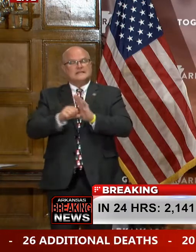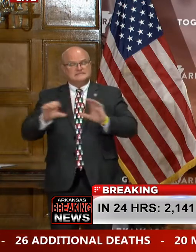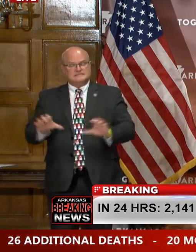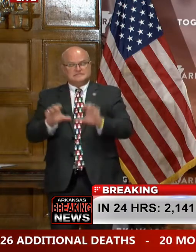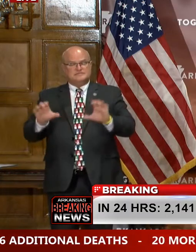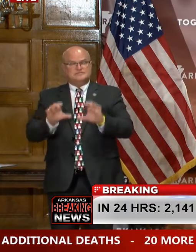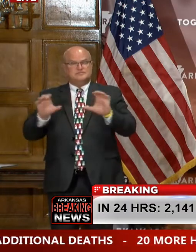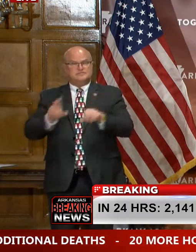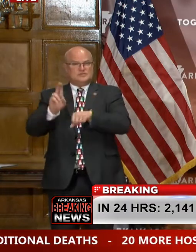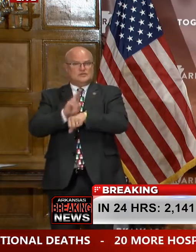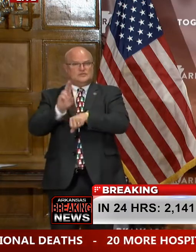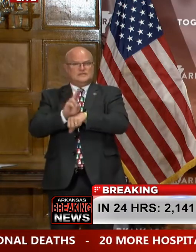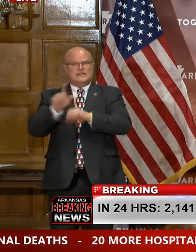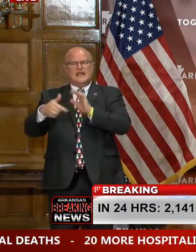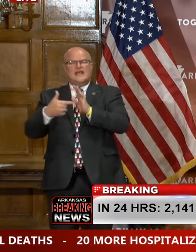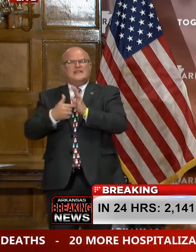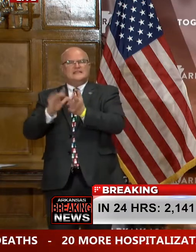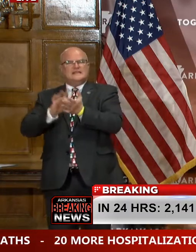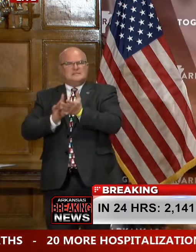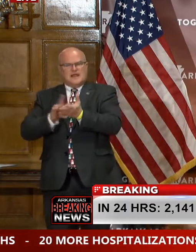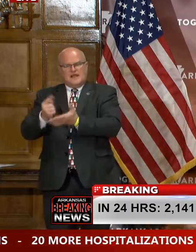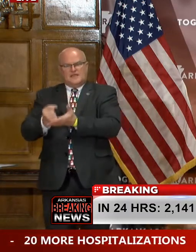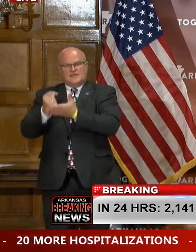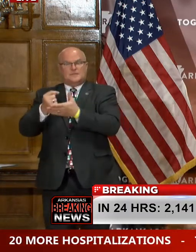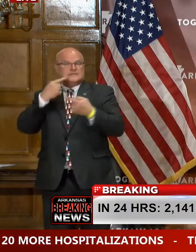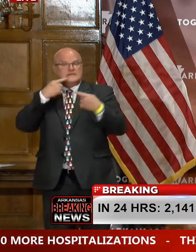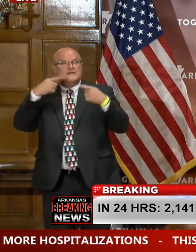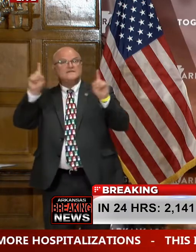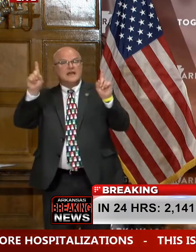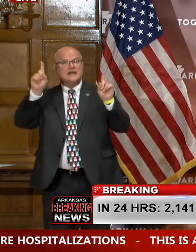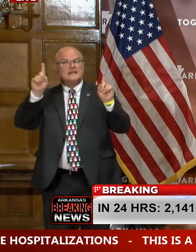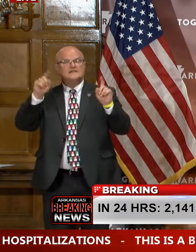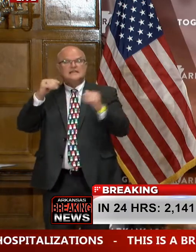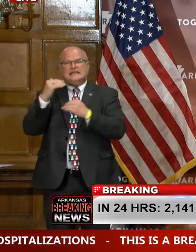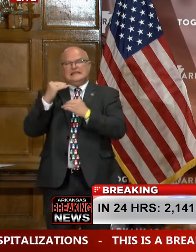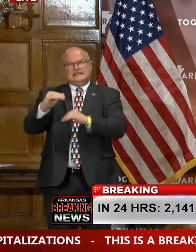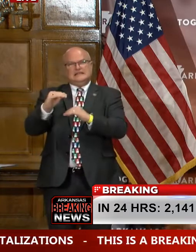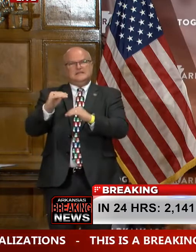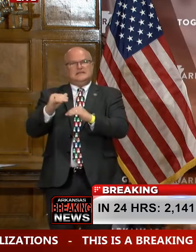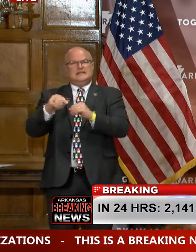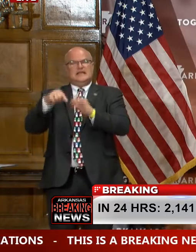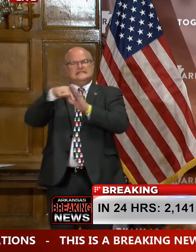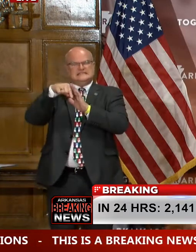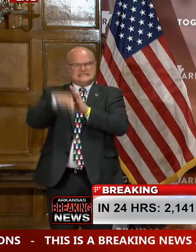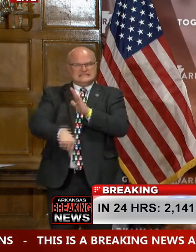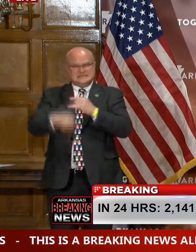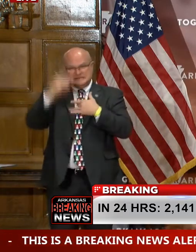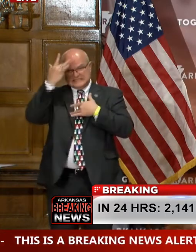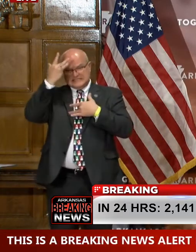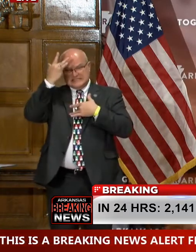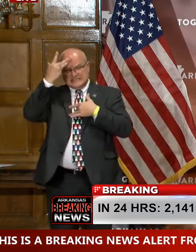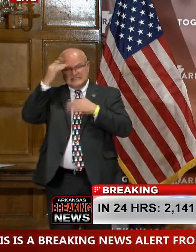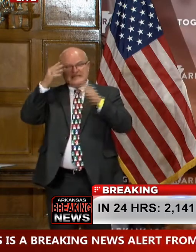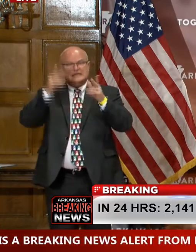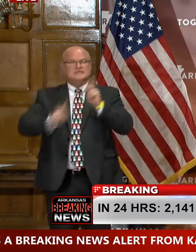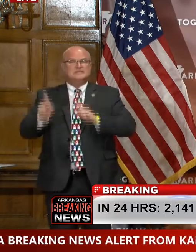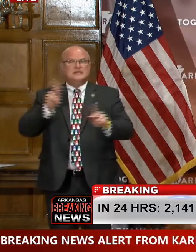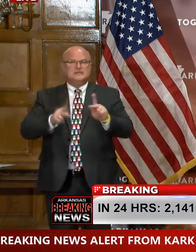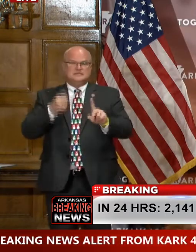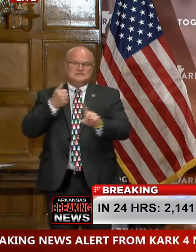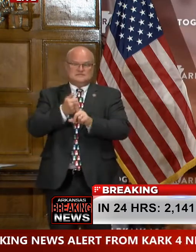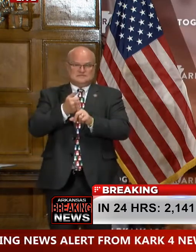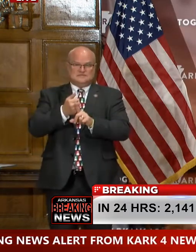These therapies have been proven to be effective in limiting the extent of disease in individuals